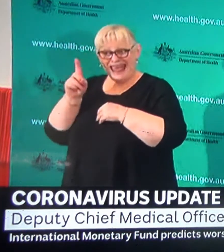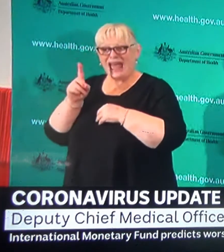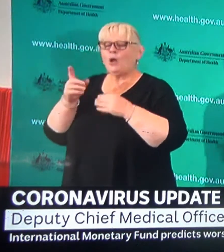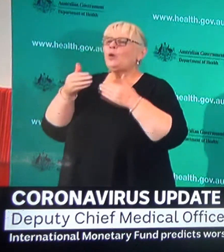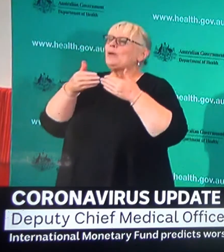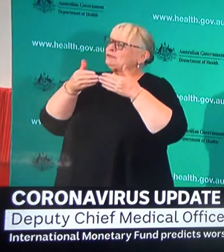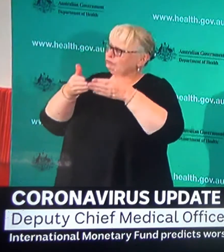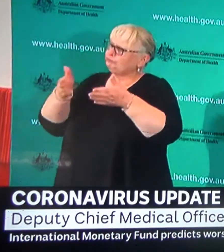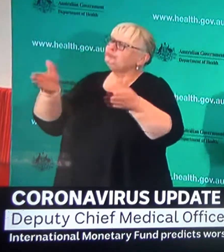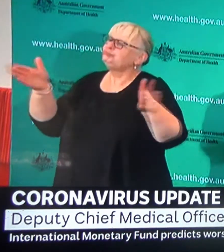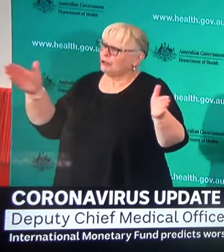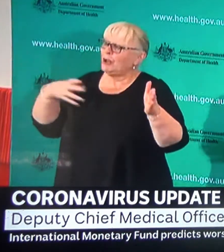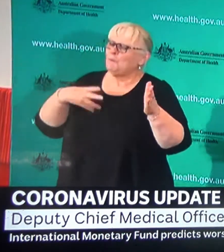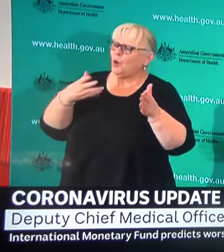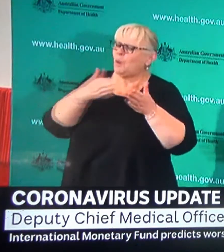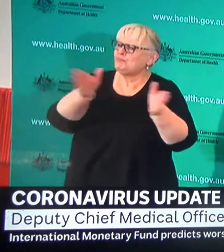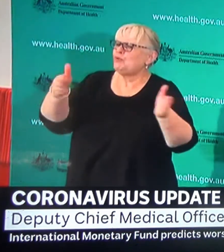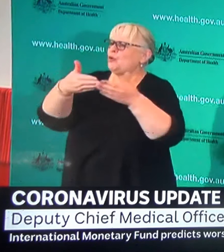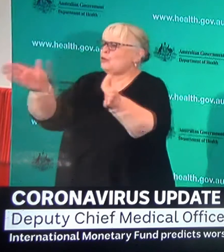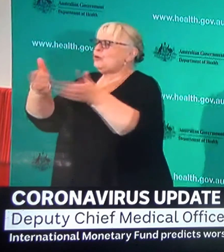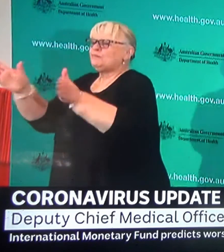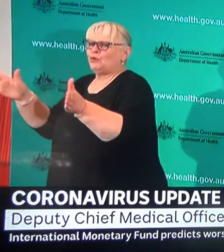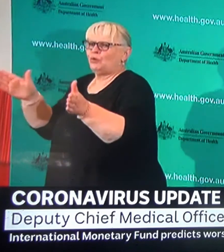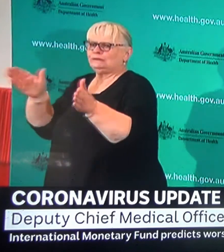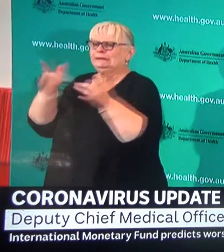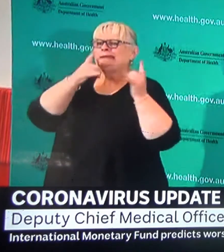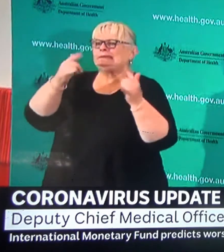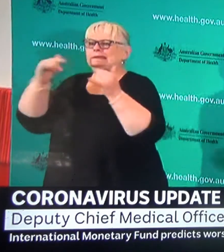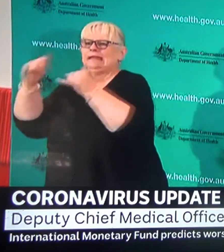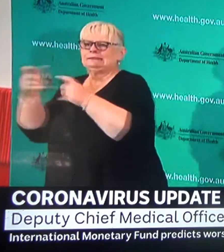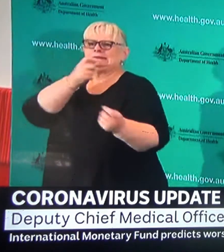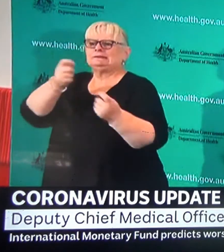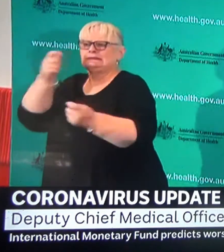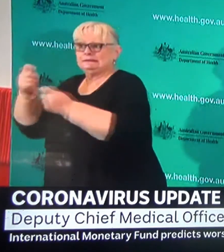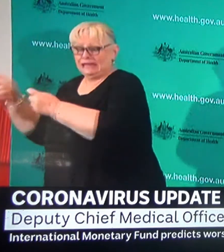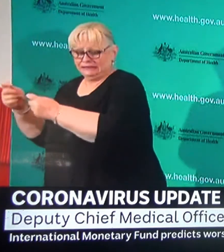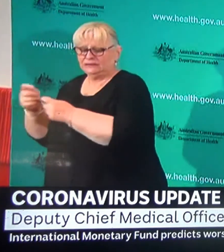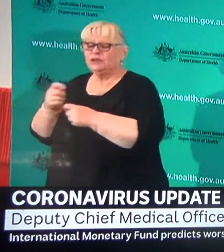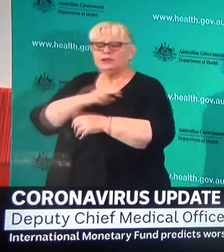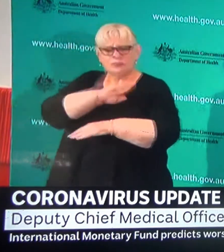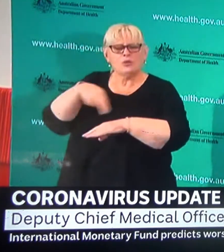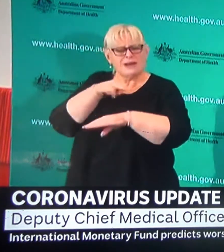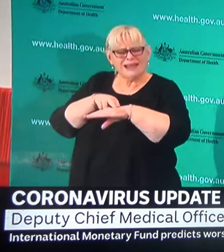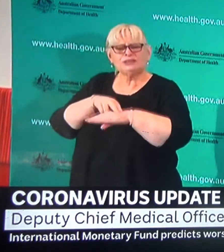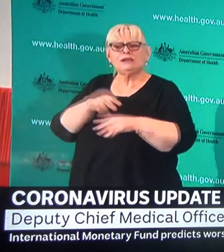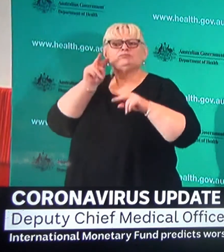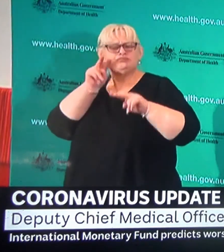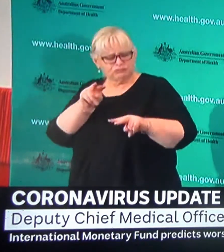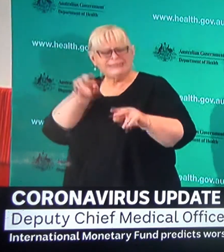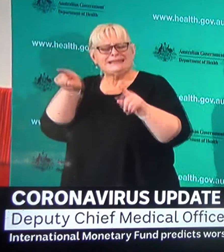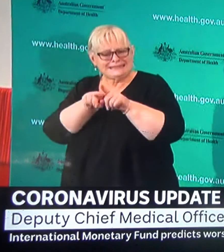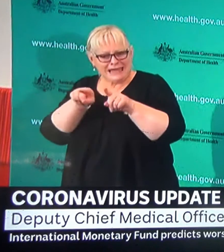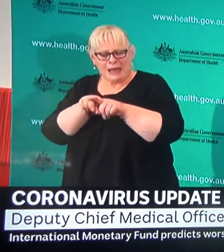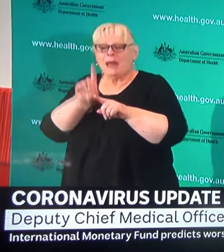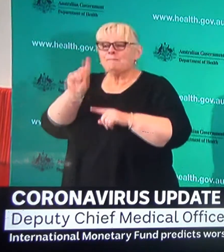need to pivot towards a broader testing regimen. So that whilst the national guidance remains the same, there's certainly individual public